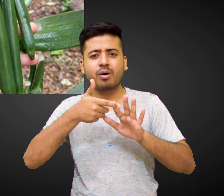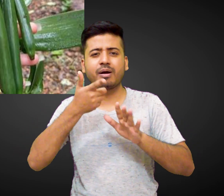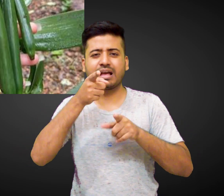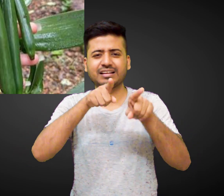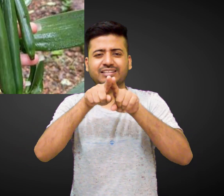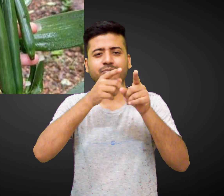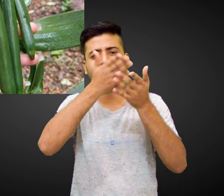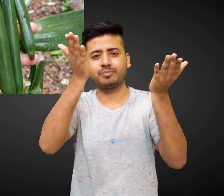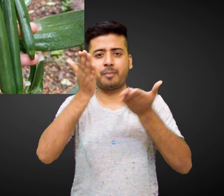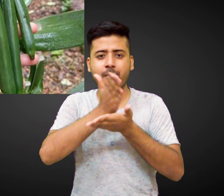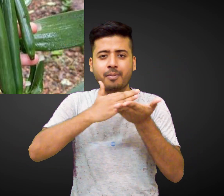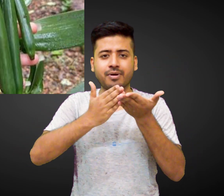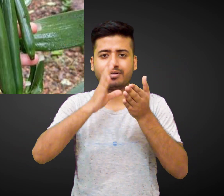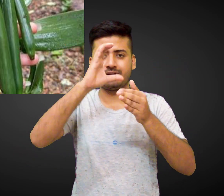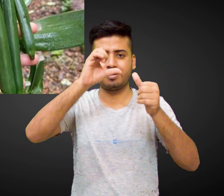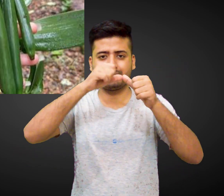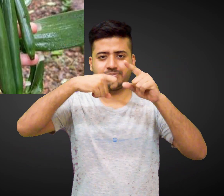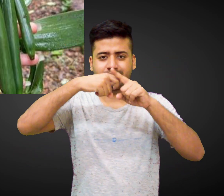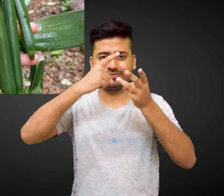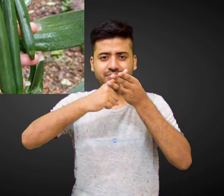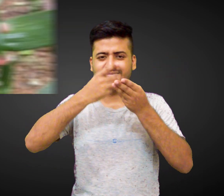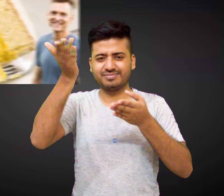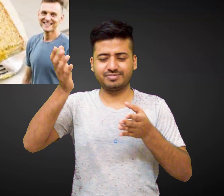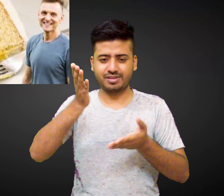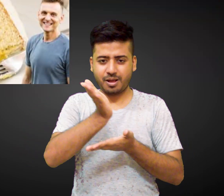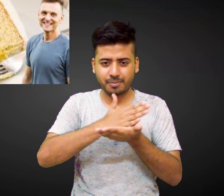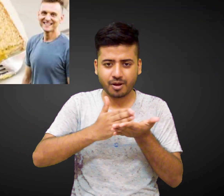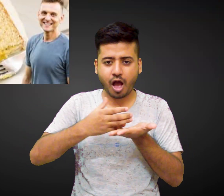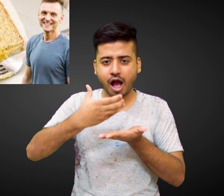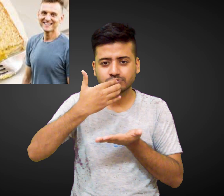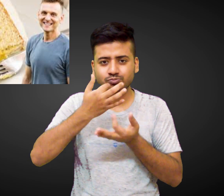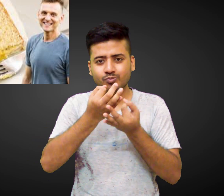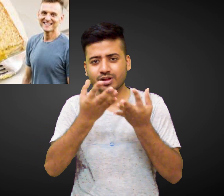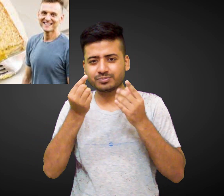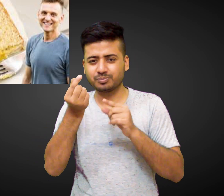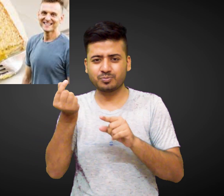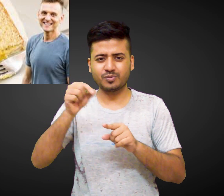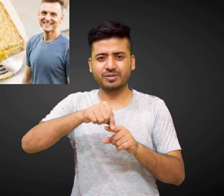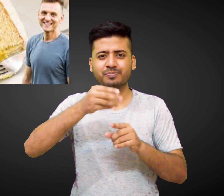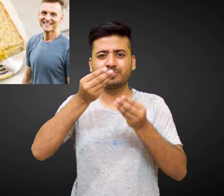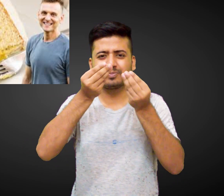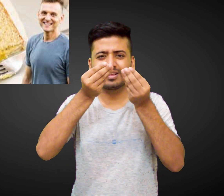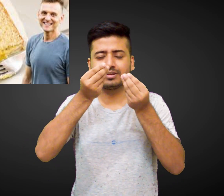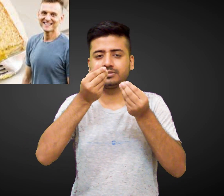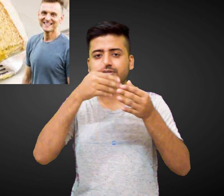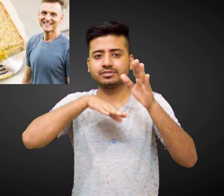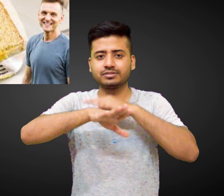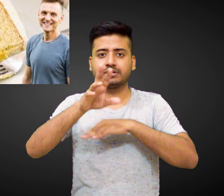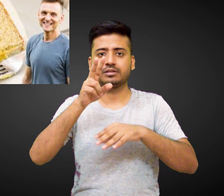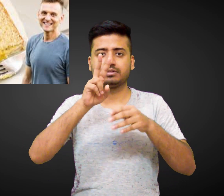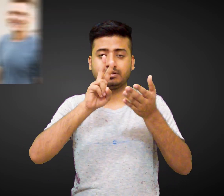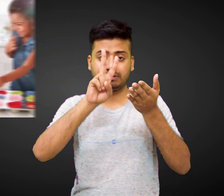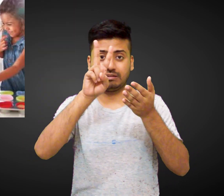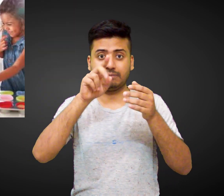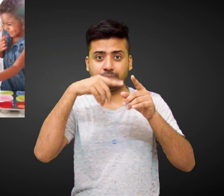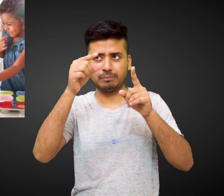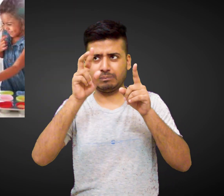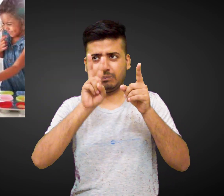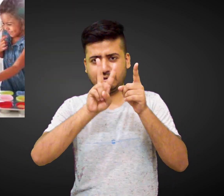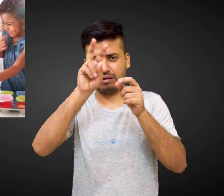is also grown in parts of Central America, South America, and the Indian Ocean regions like Reunion Island. India.